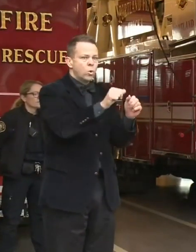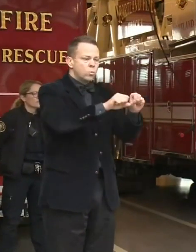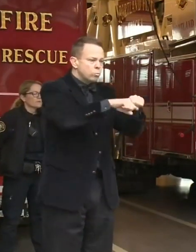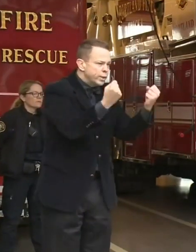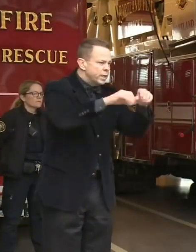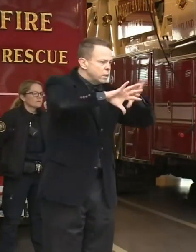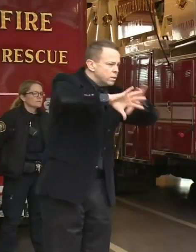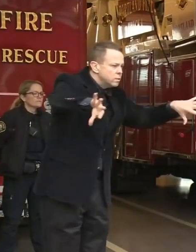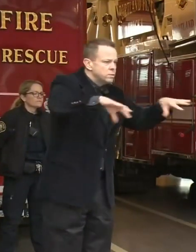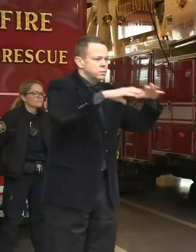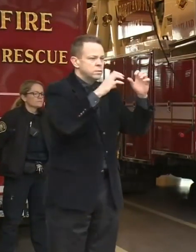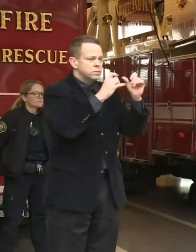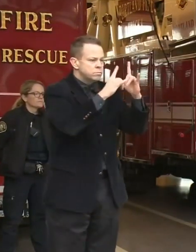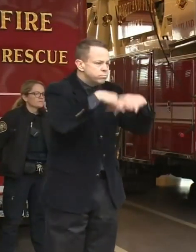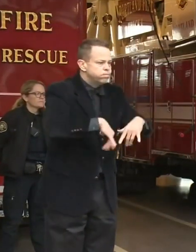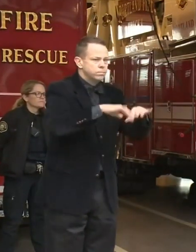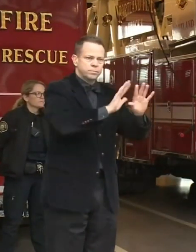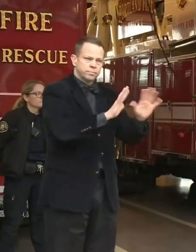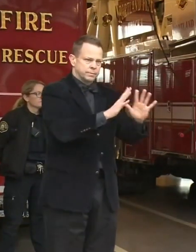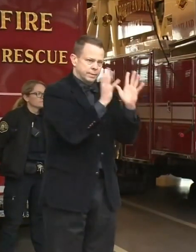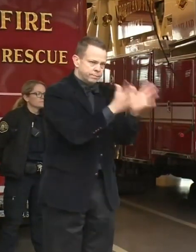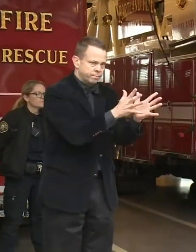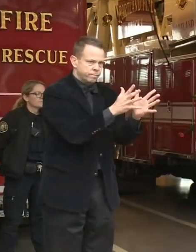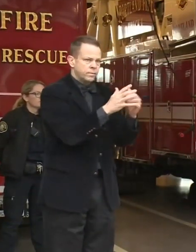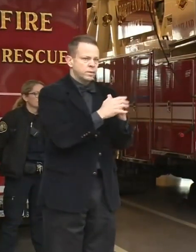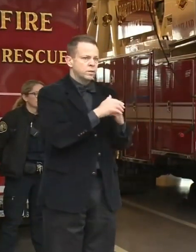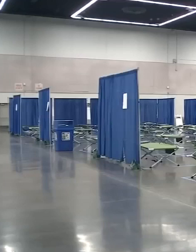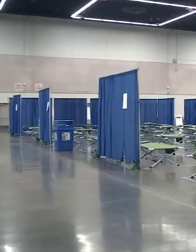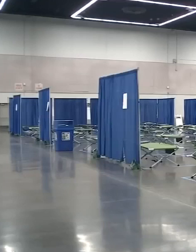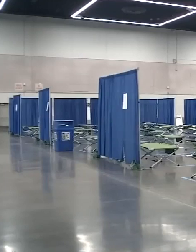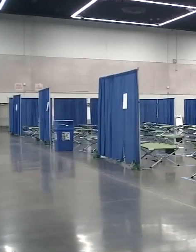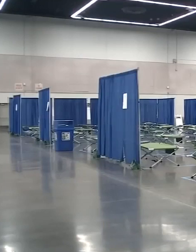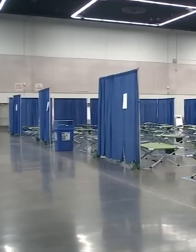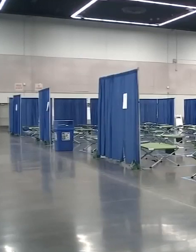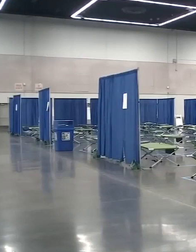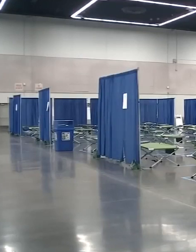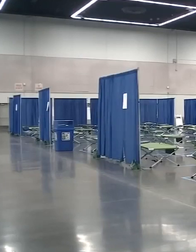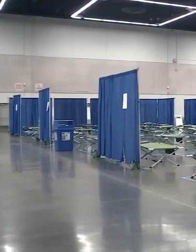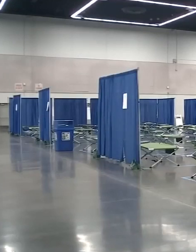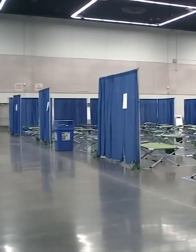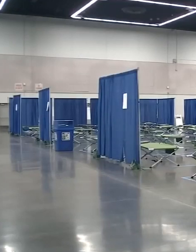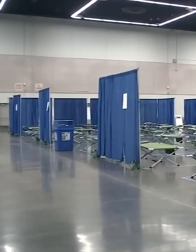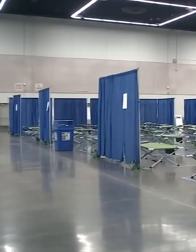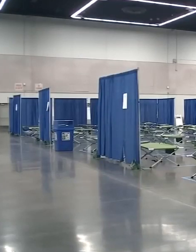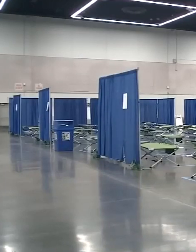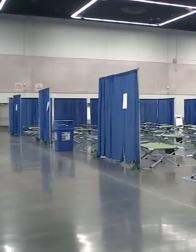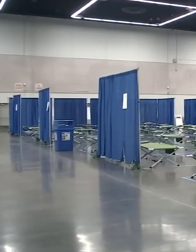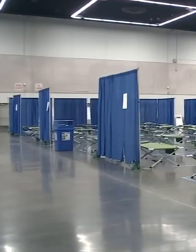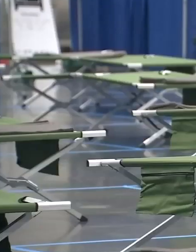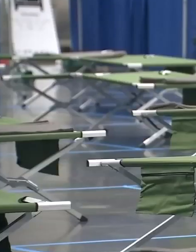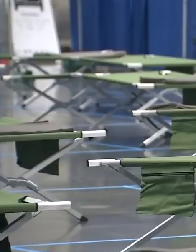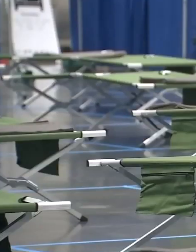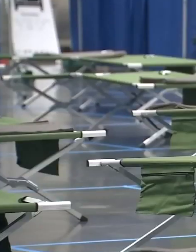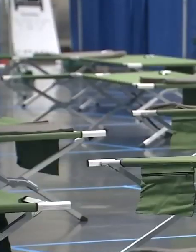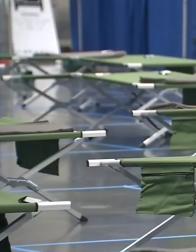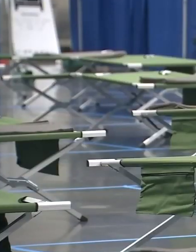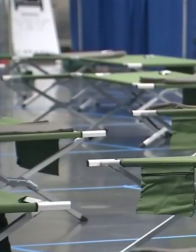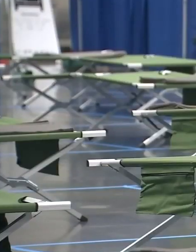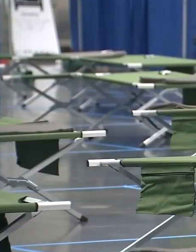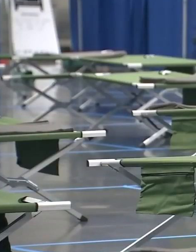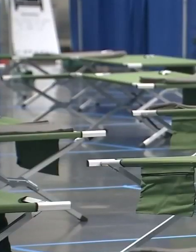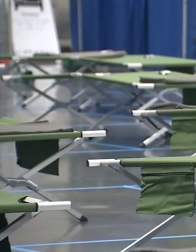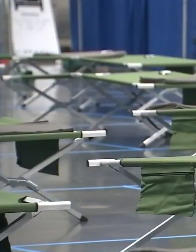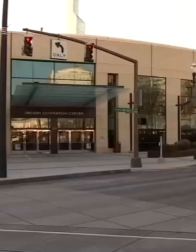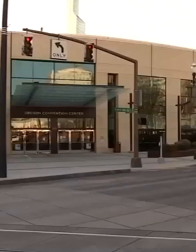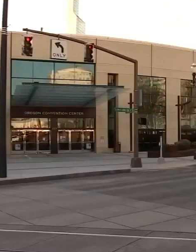camps up and encouraging people to spread out across the community. Wheeler says the city and county opened a number of shelters, including the Charles